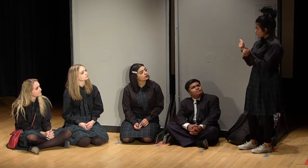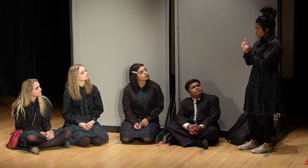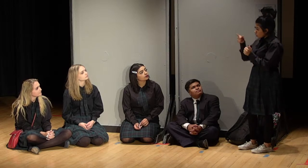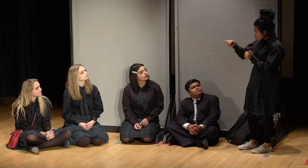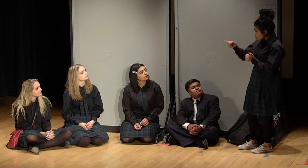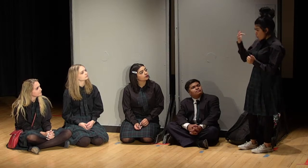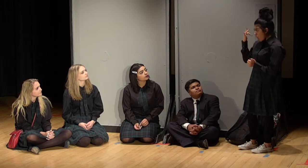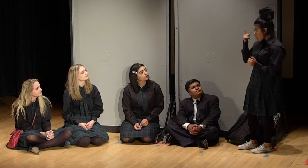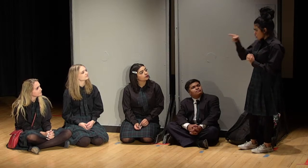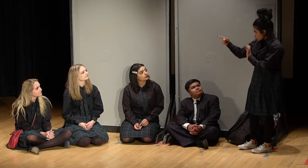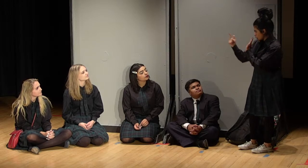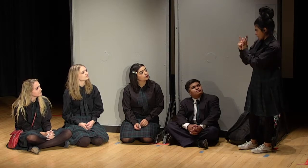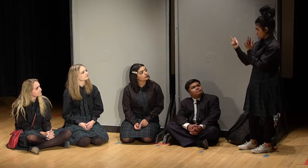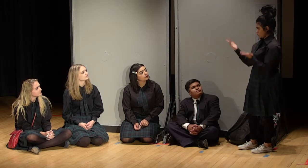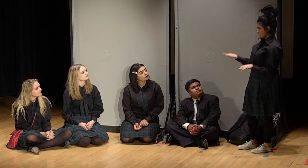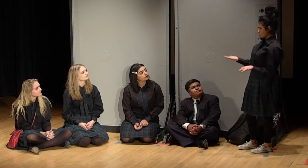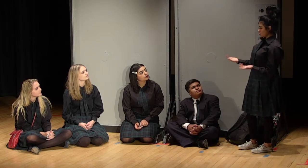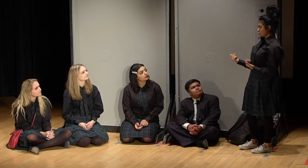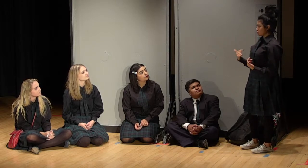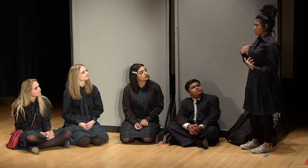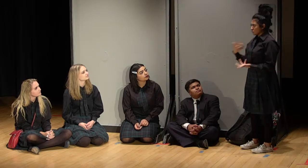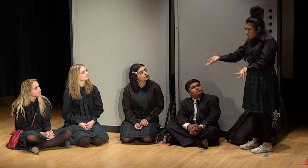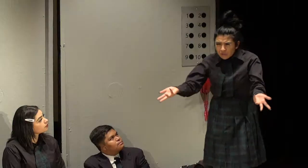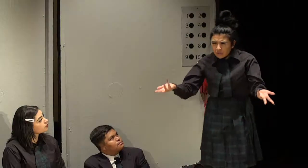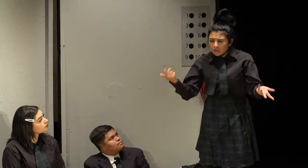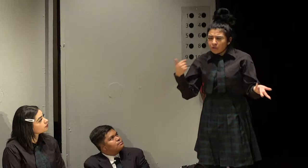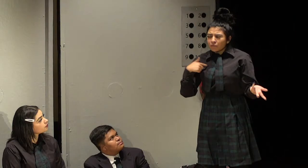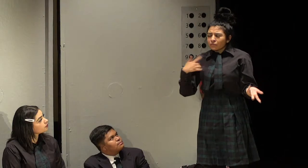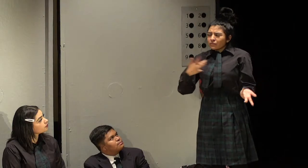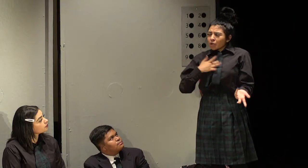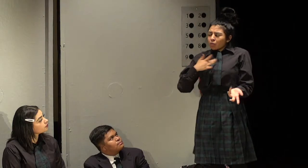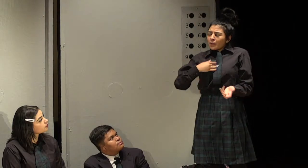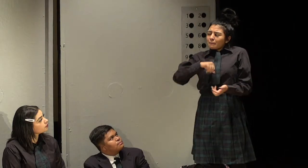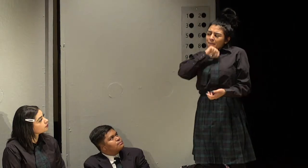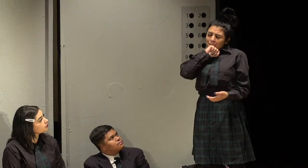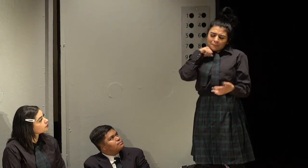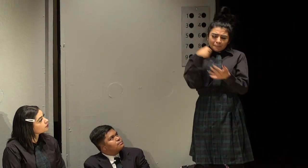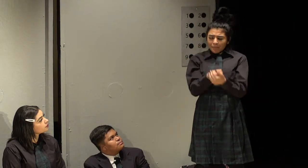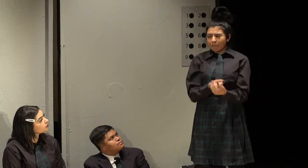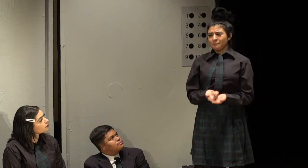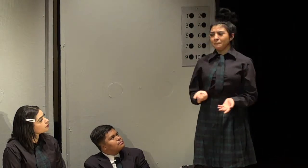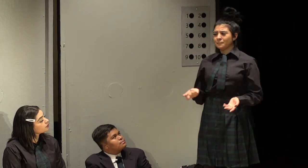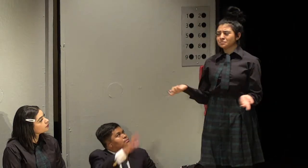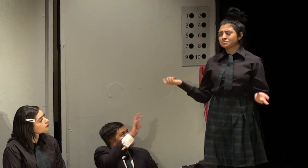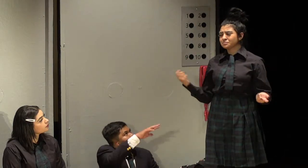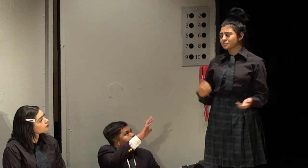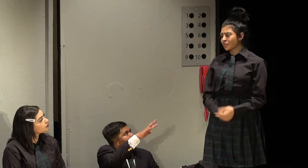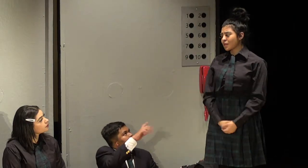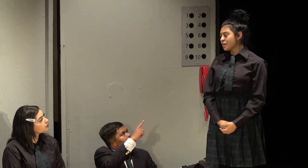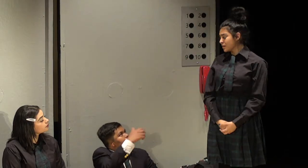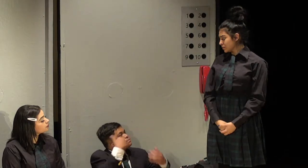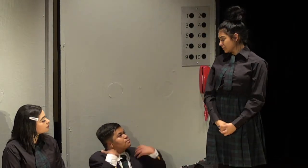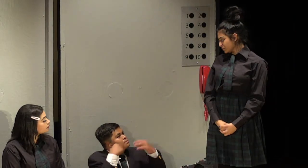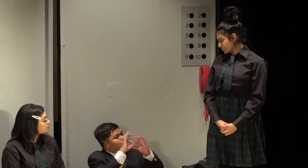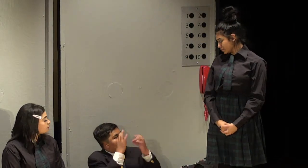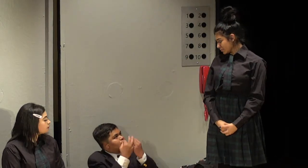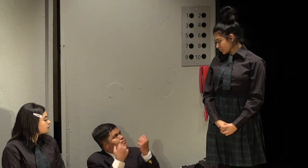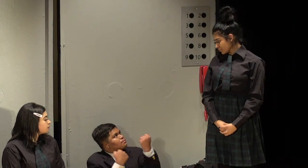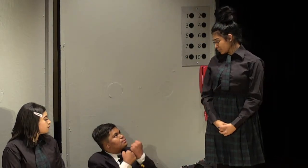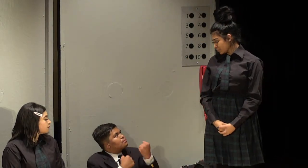but there's nothing I can do for you. You're here illegally. Of course he's wrong. No, but don't you have